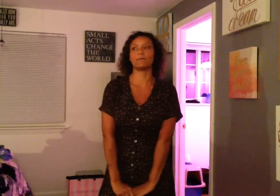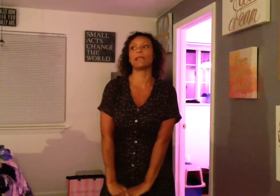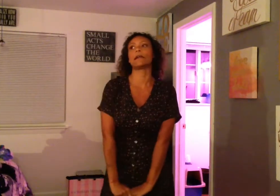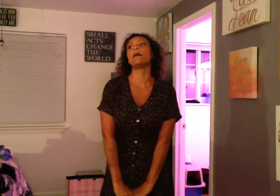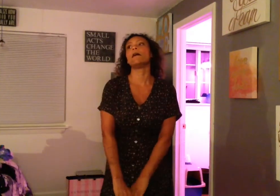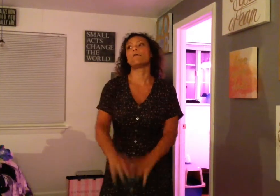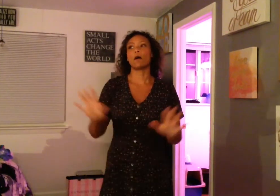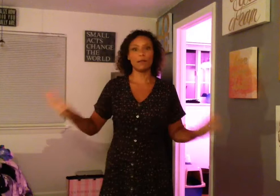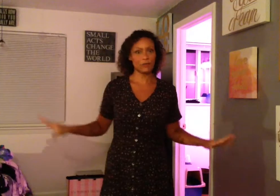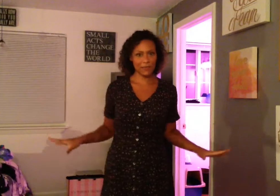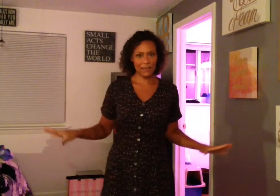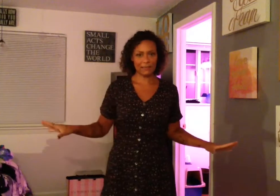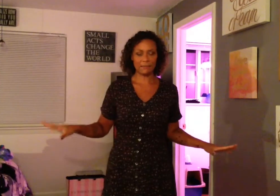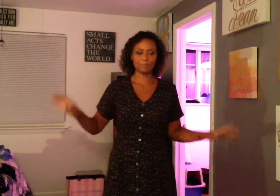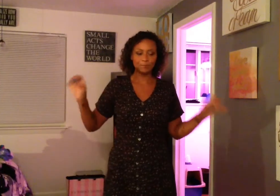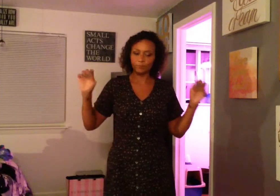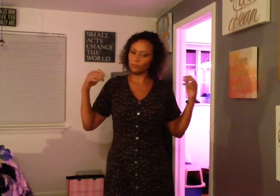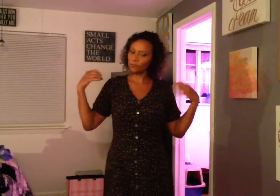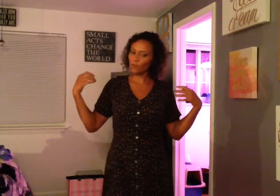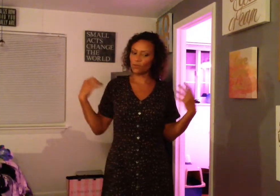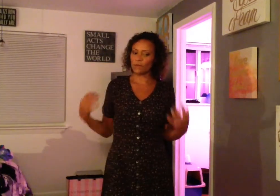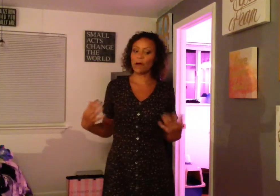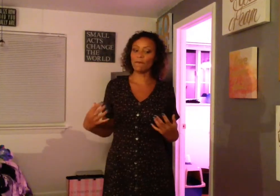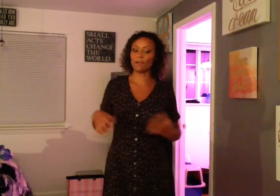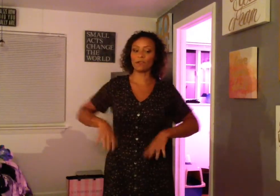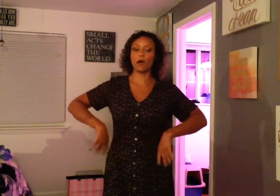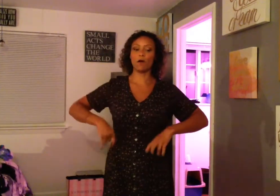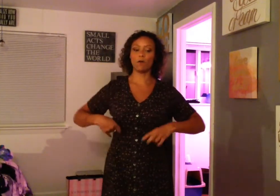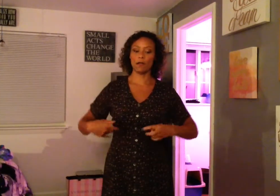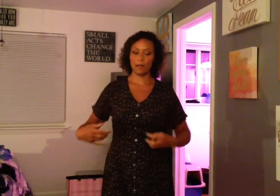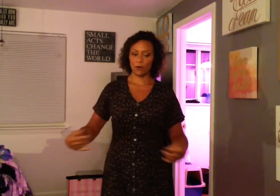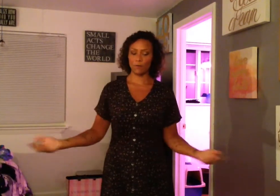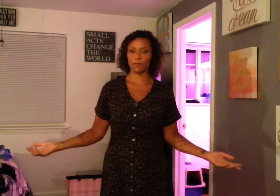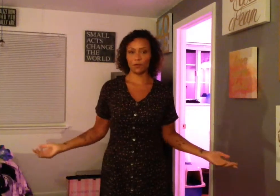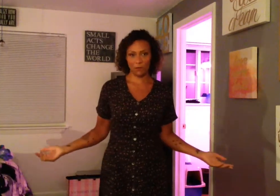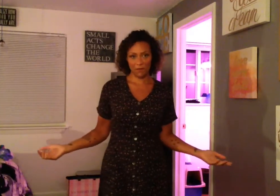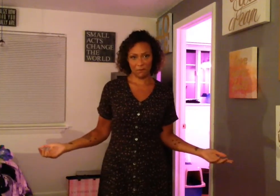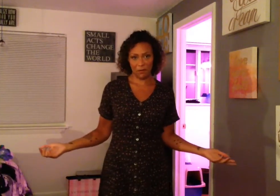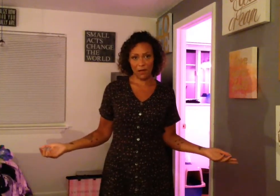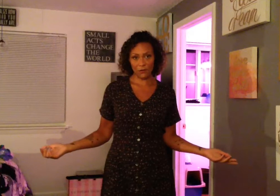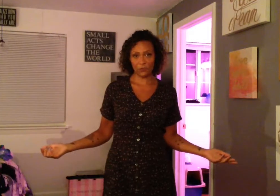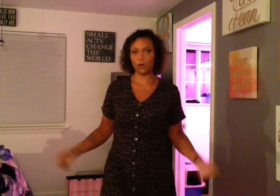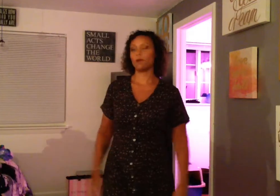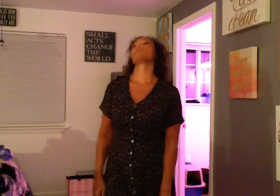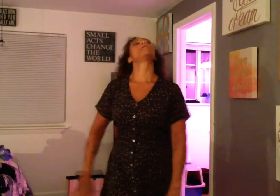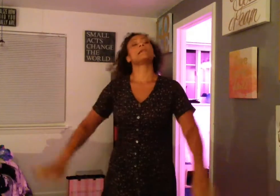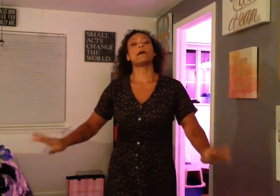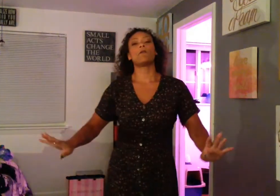thing. We're all interconnected. So when enough of us know, it opens the door for others to know. Now, when